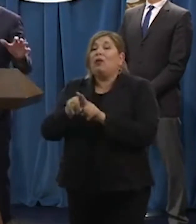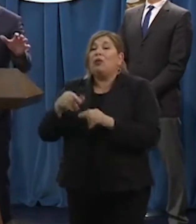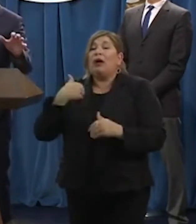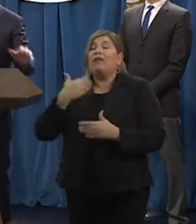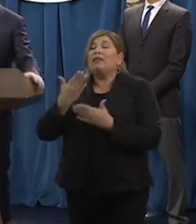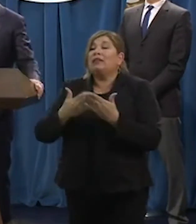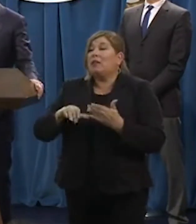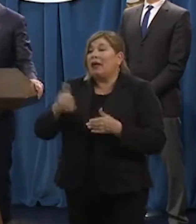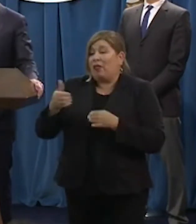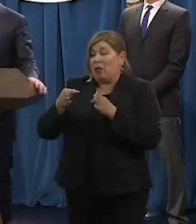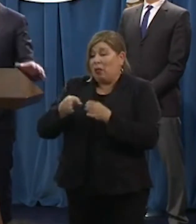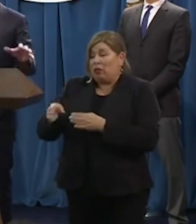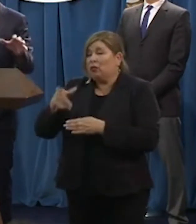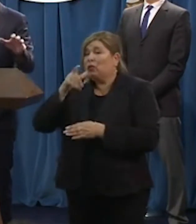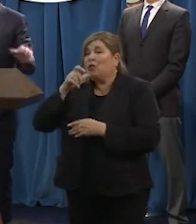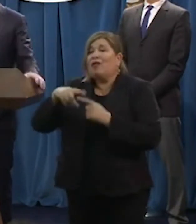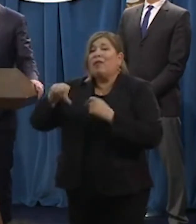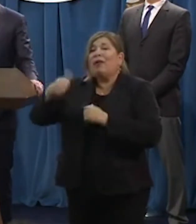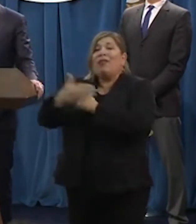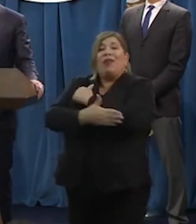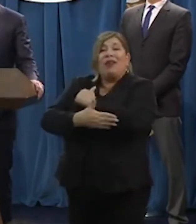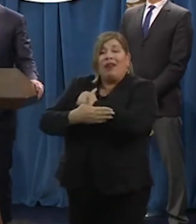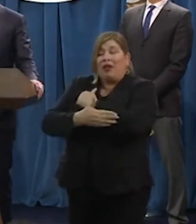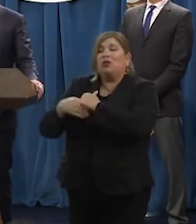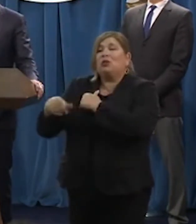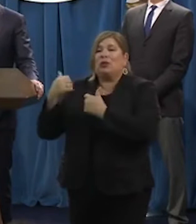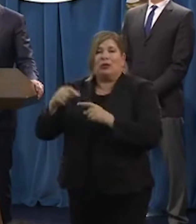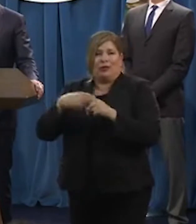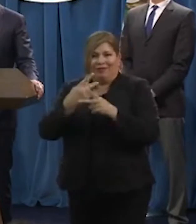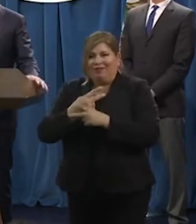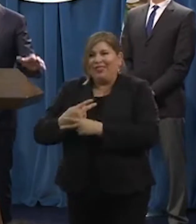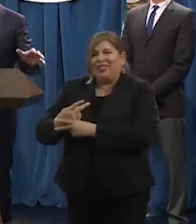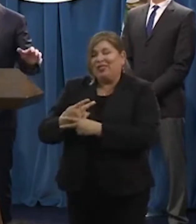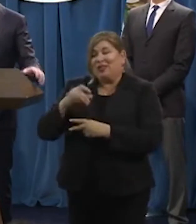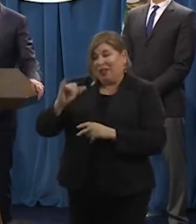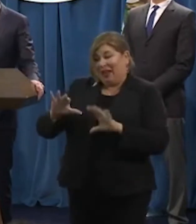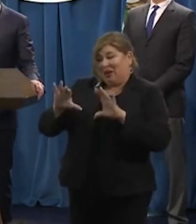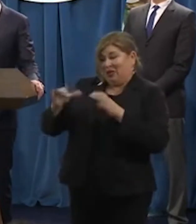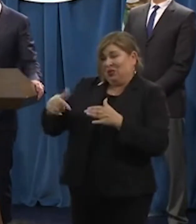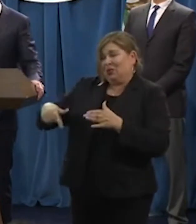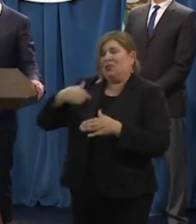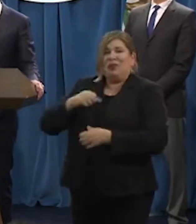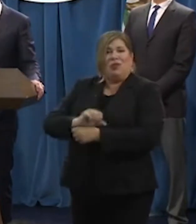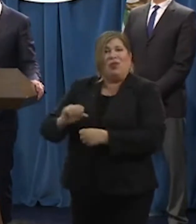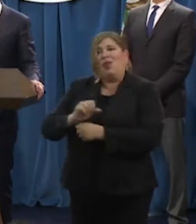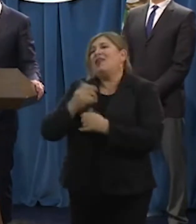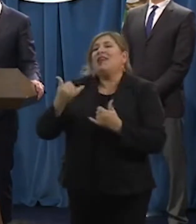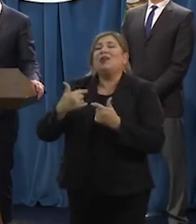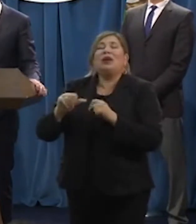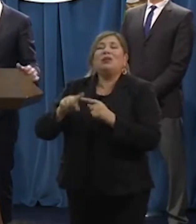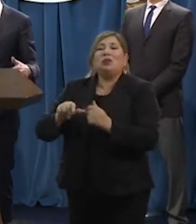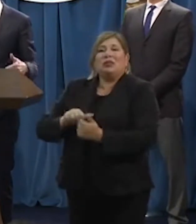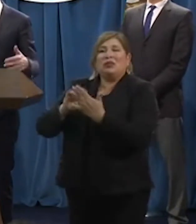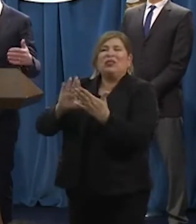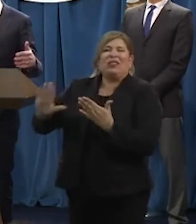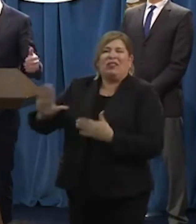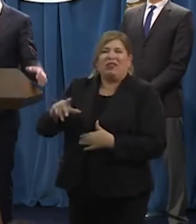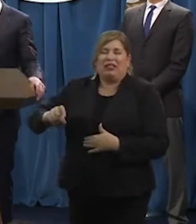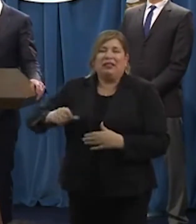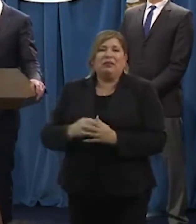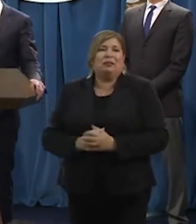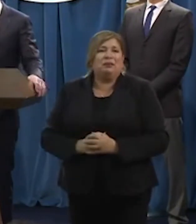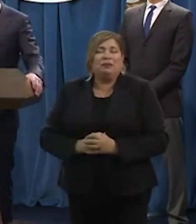we're also trying to manage. And that is the cohort that we are working overtime to address. We